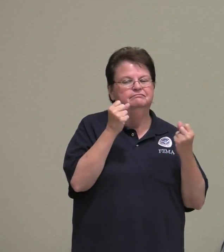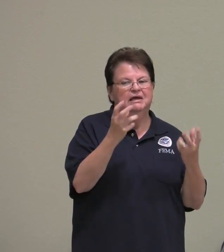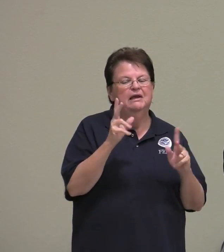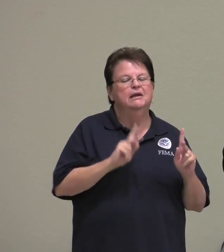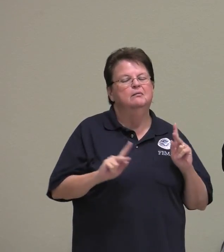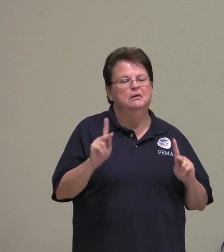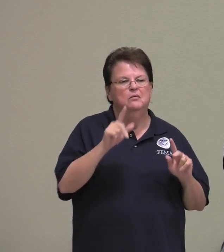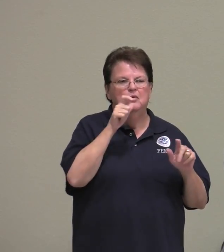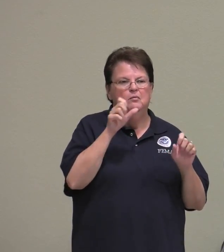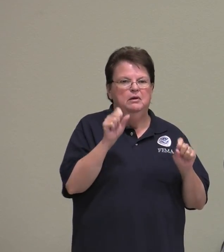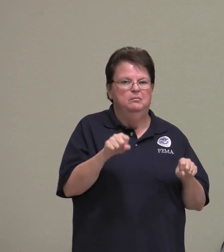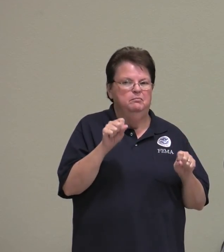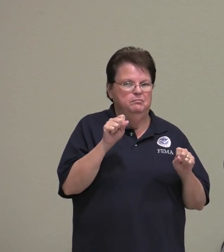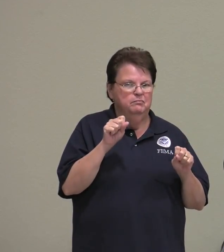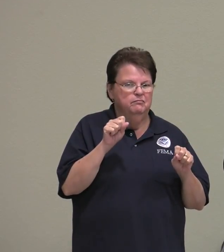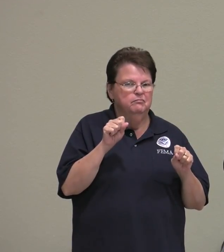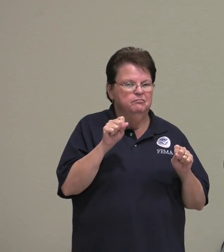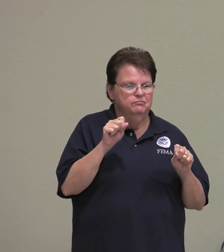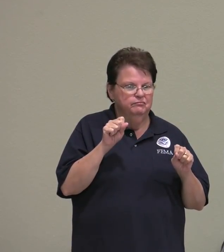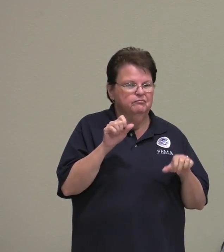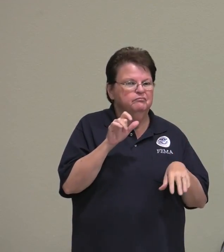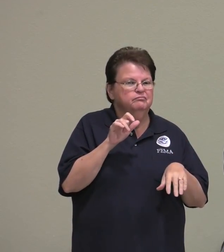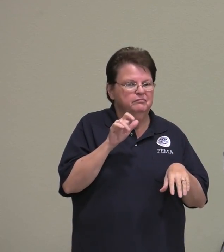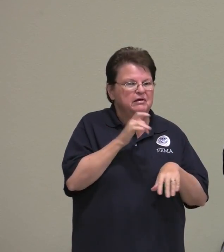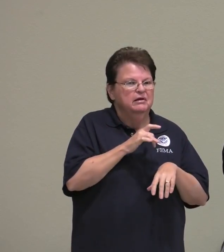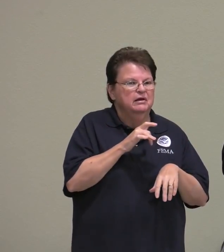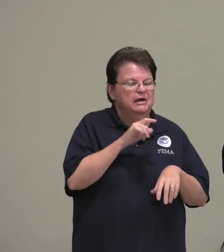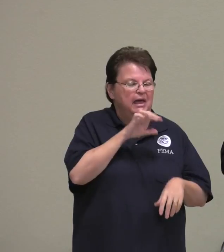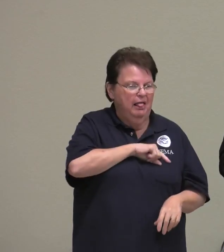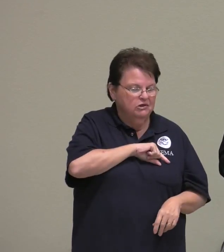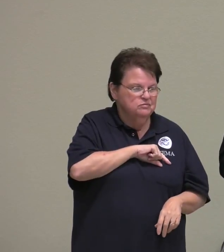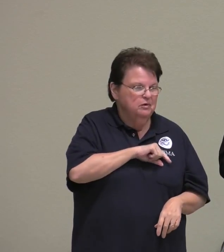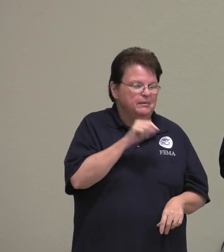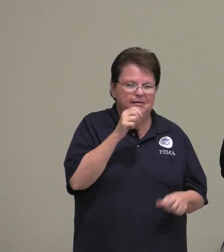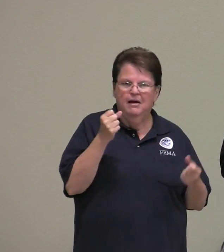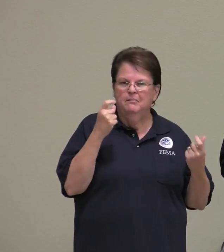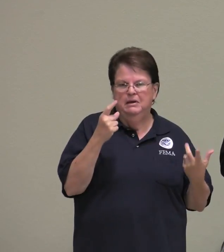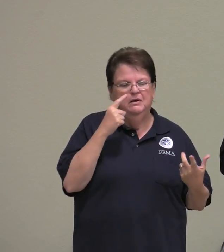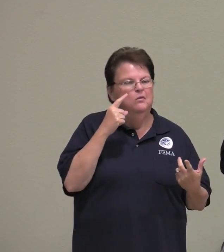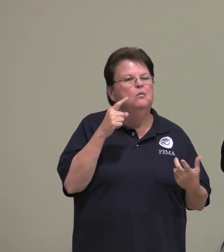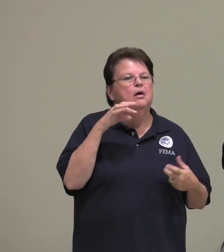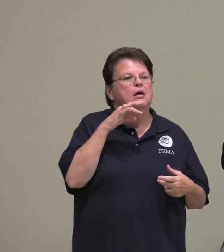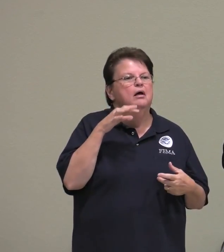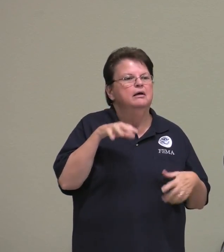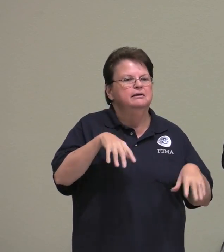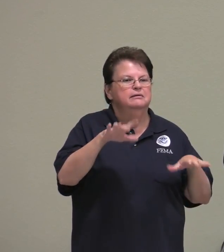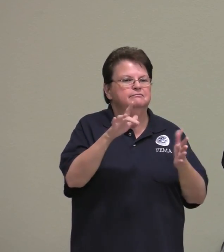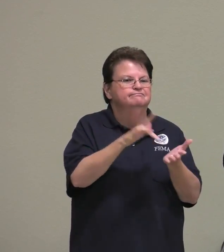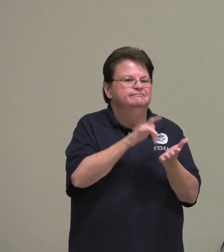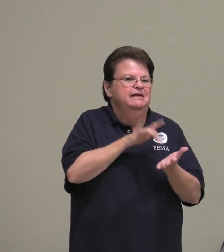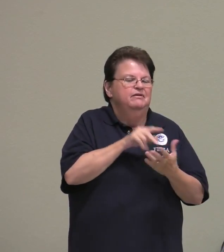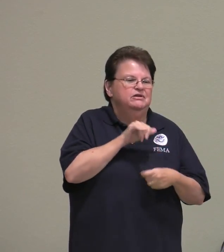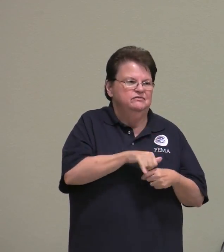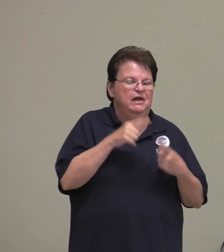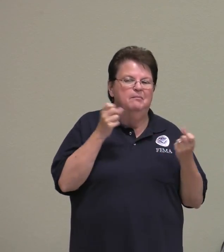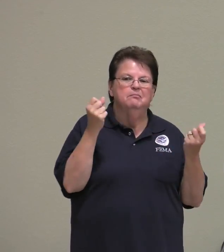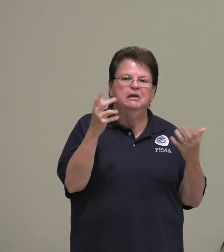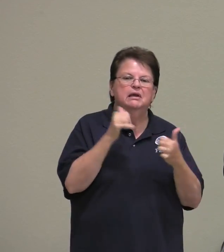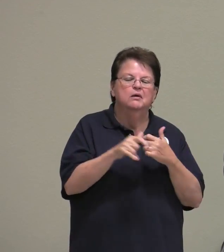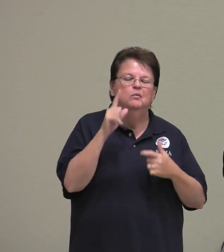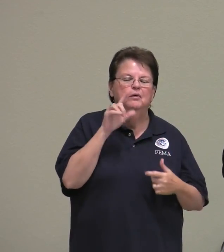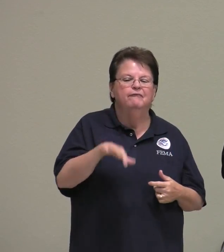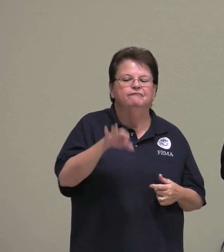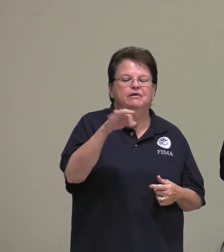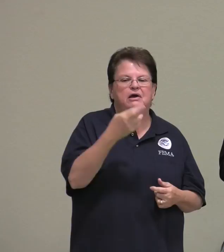be potentially eligible for it. I will tell you, not everybody will take advantage of it. Other people will find resources on their own.